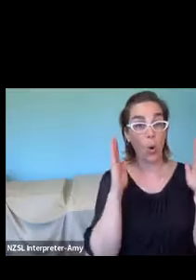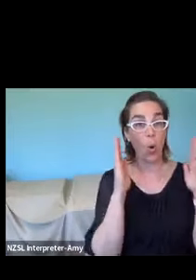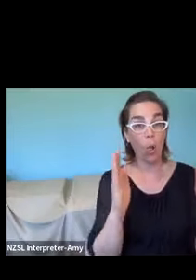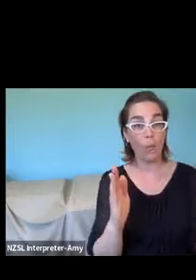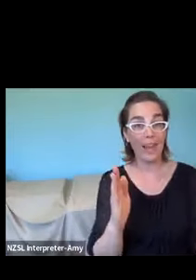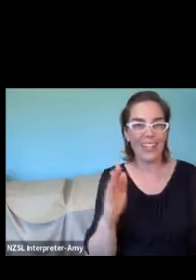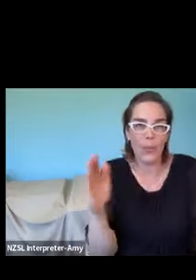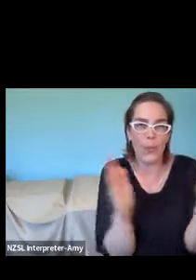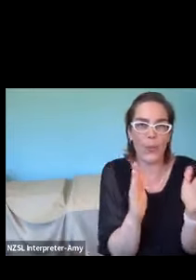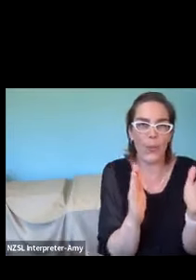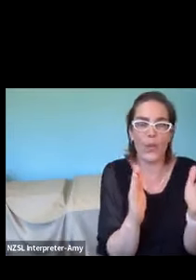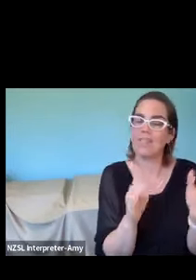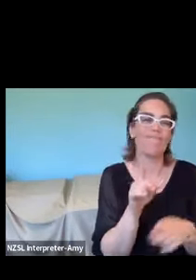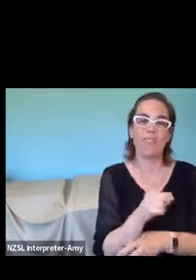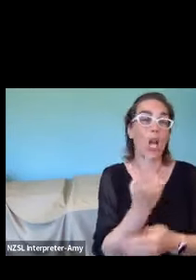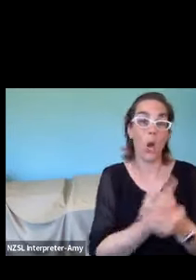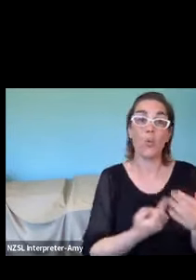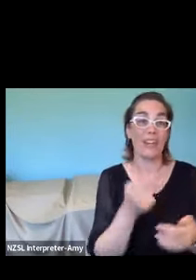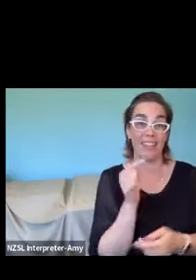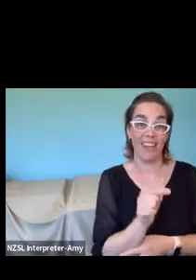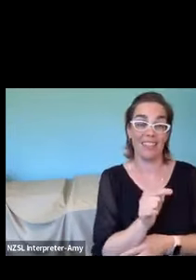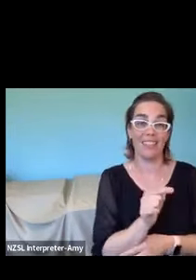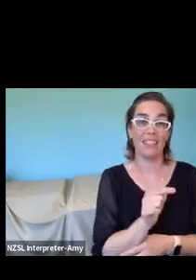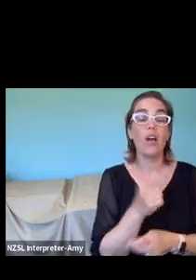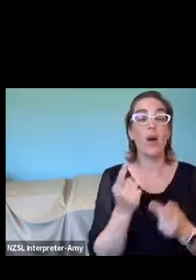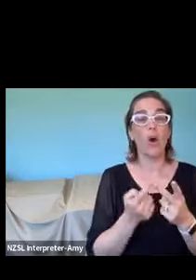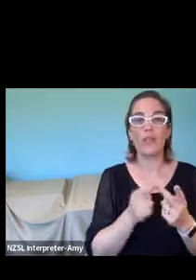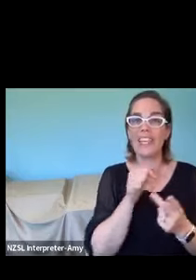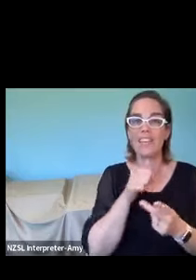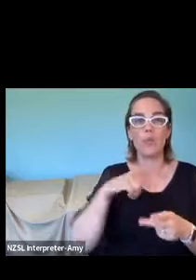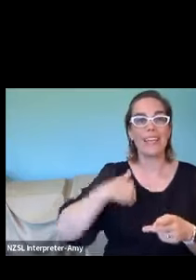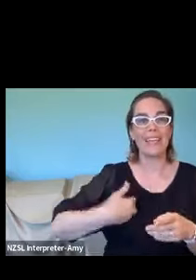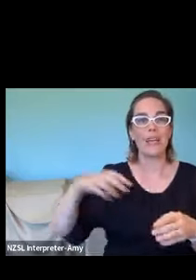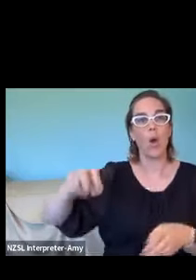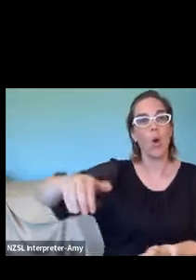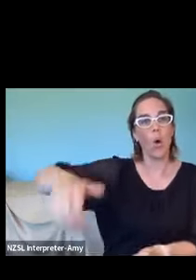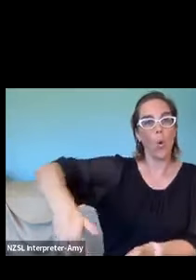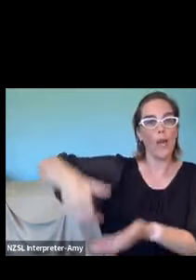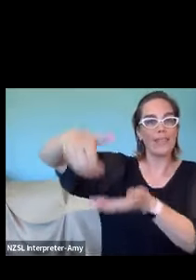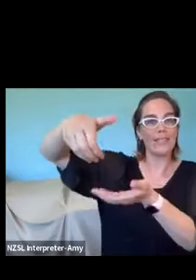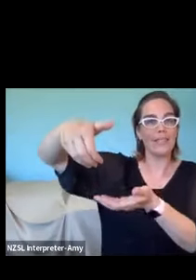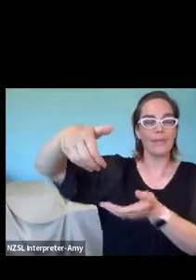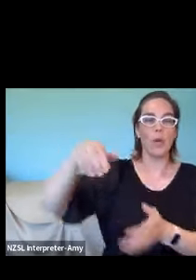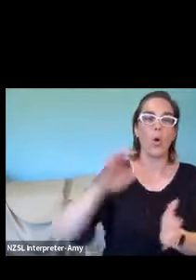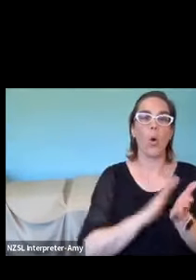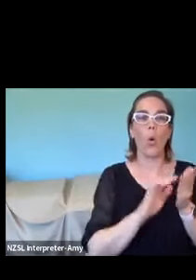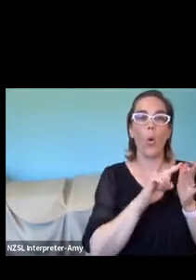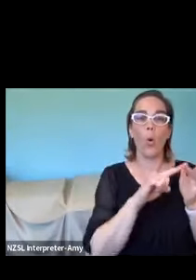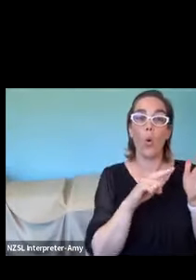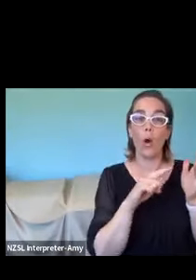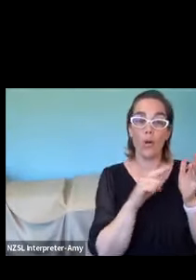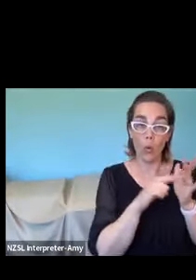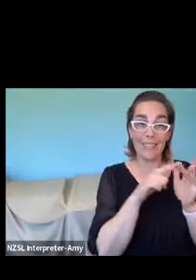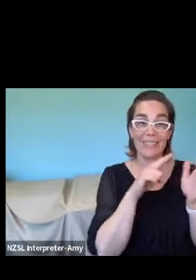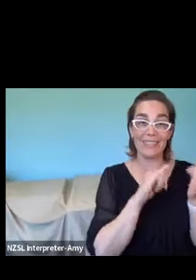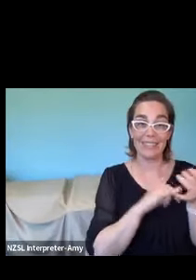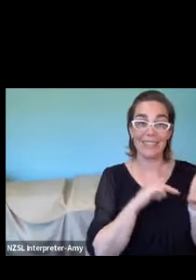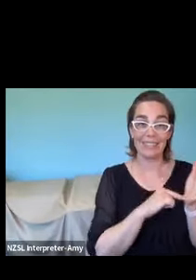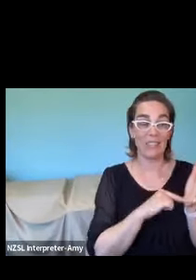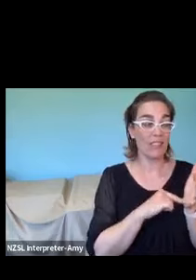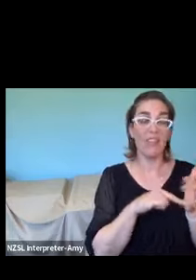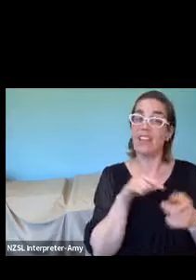of it. It's things like if you need a hoist to move someone in a wheelchair, there often isn't room in some of the bathrooms or the